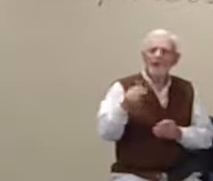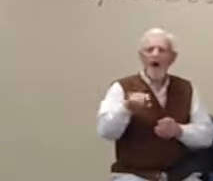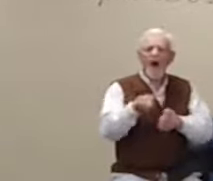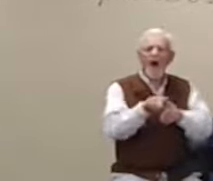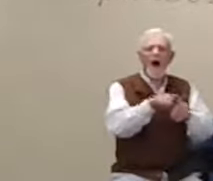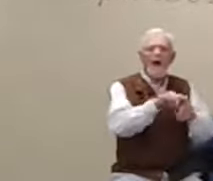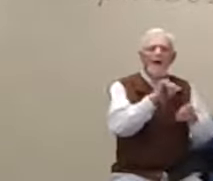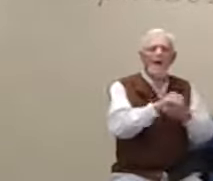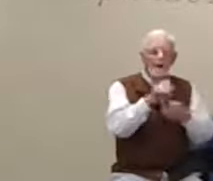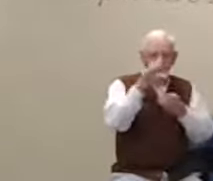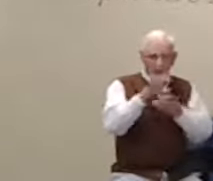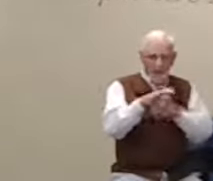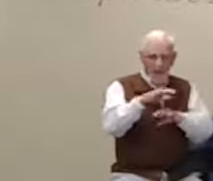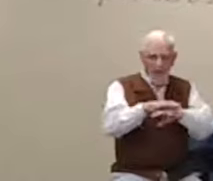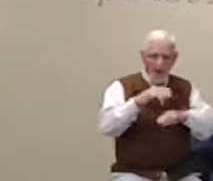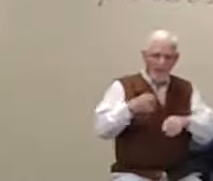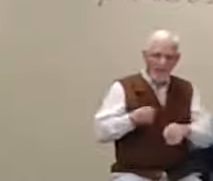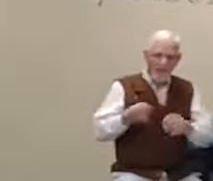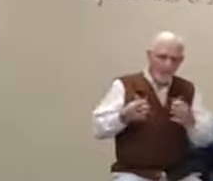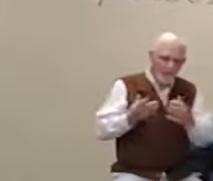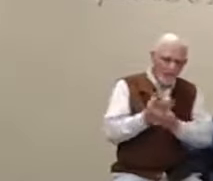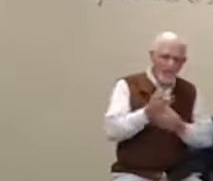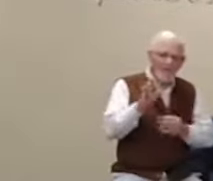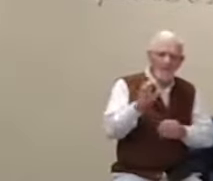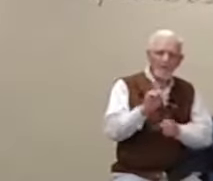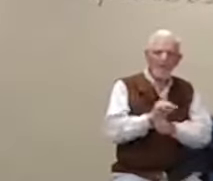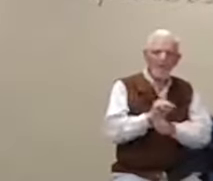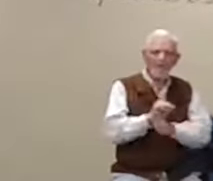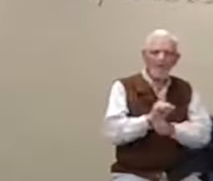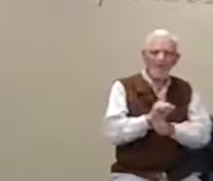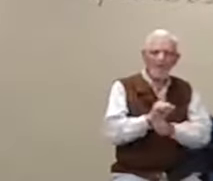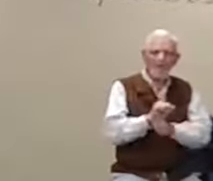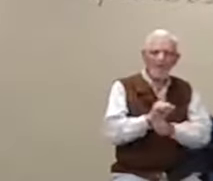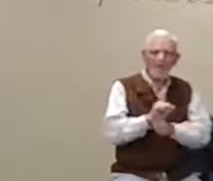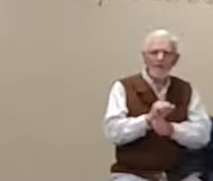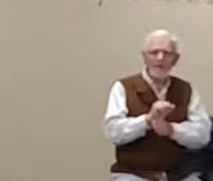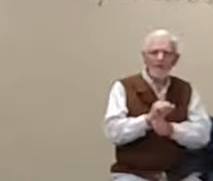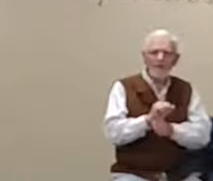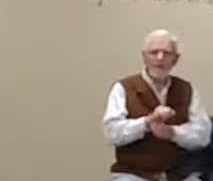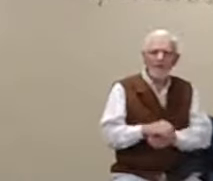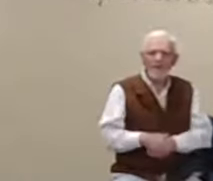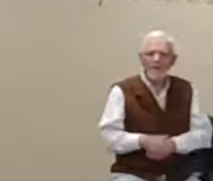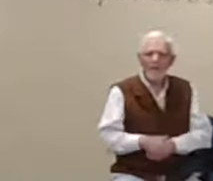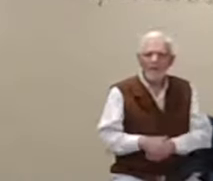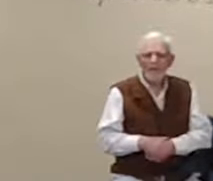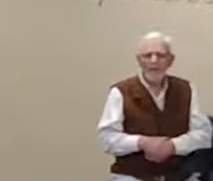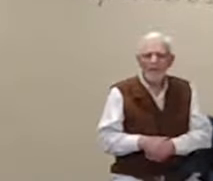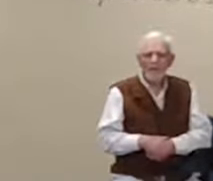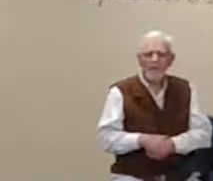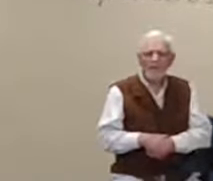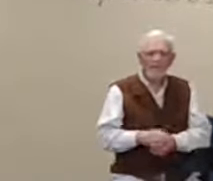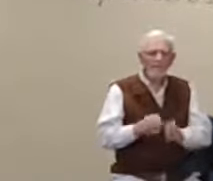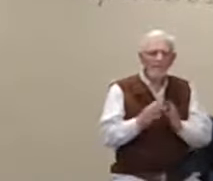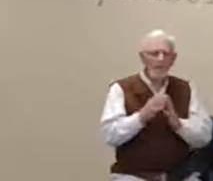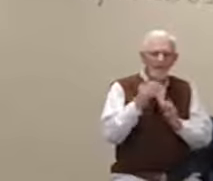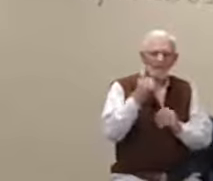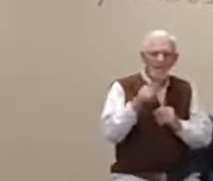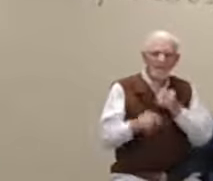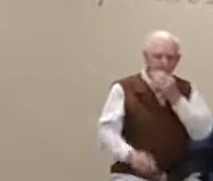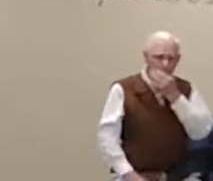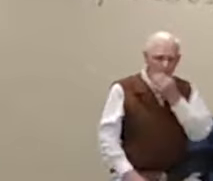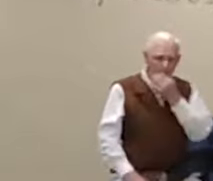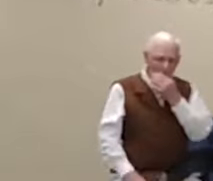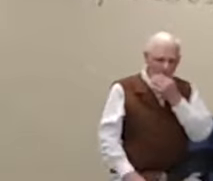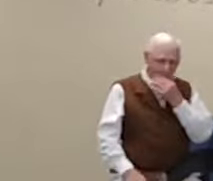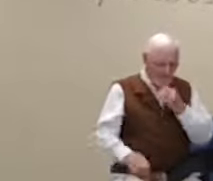shall believe on me through their word. Now, did you believe? Okay, he's praying for you. All